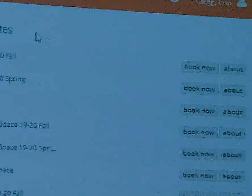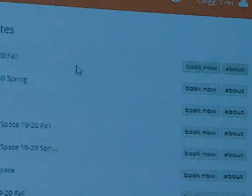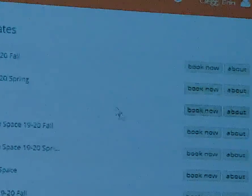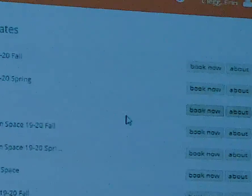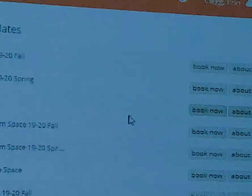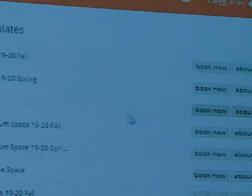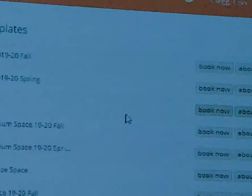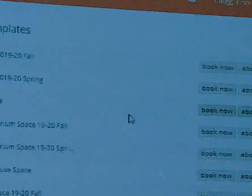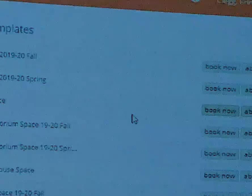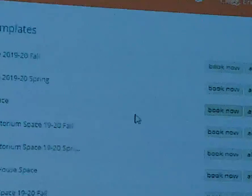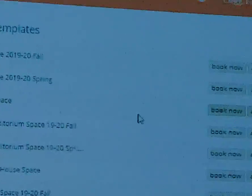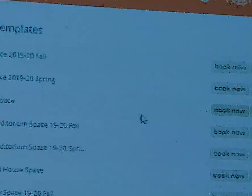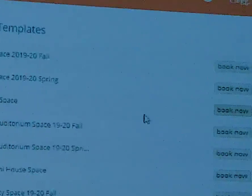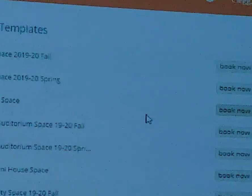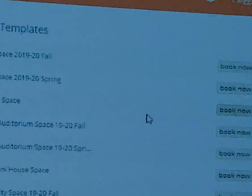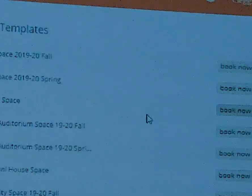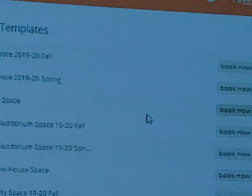So you see that big, huge, long list.